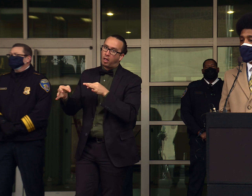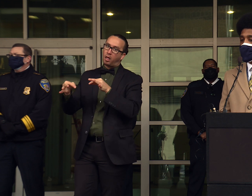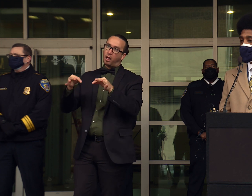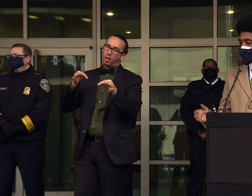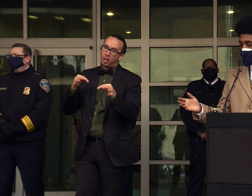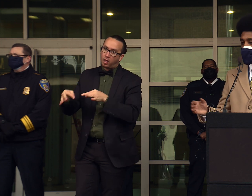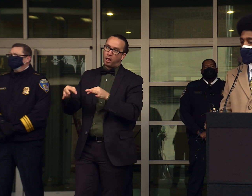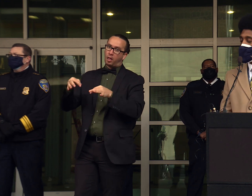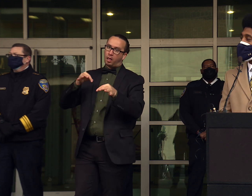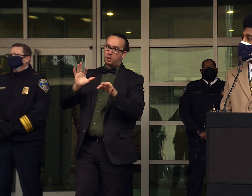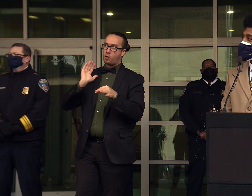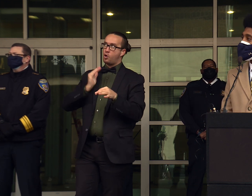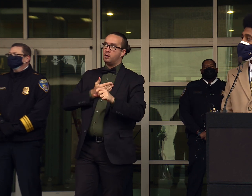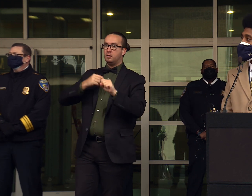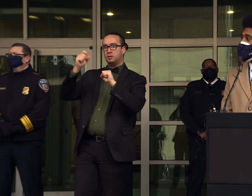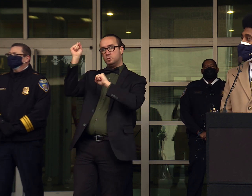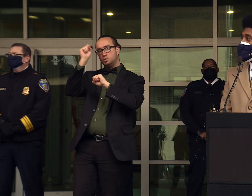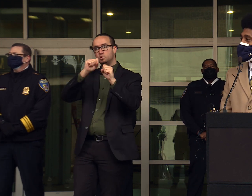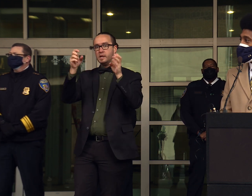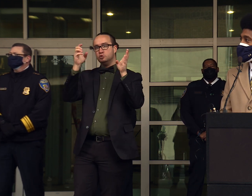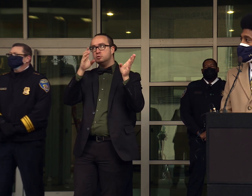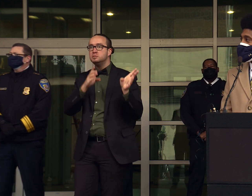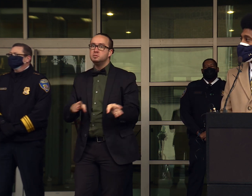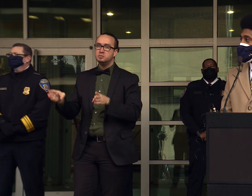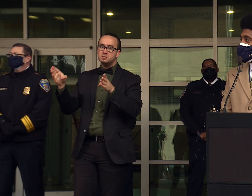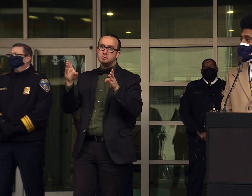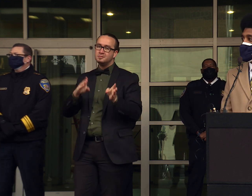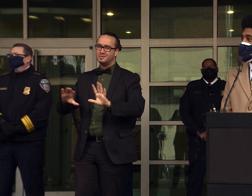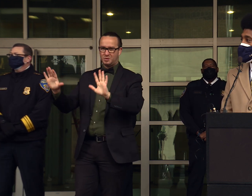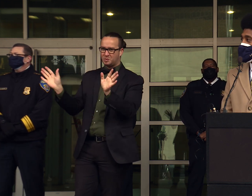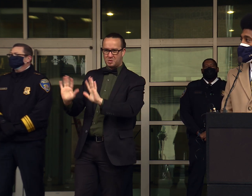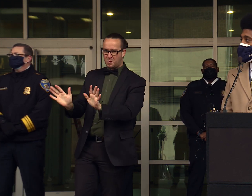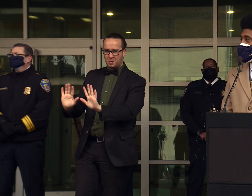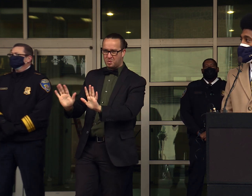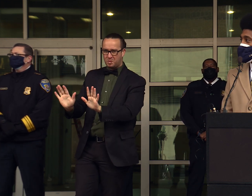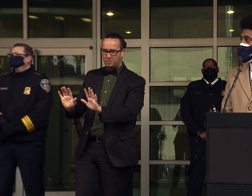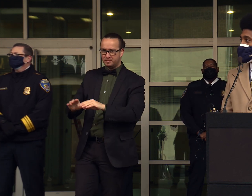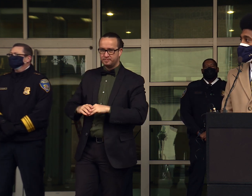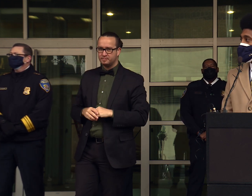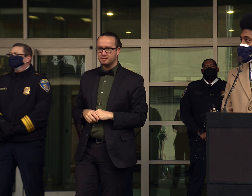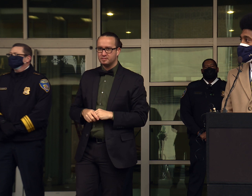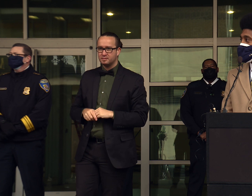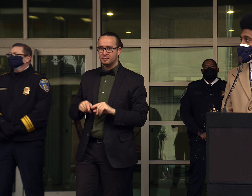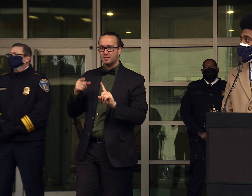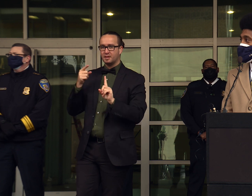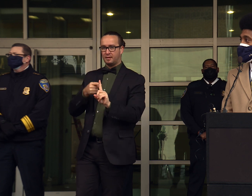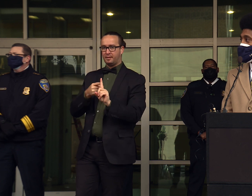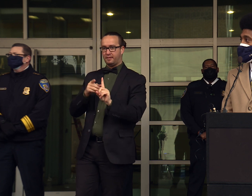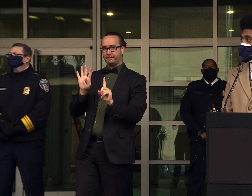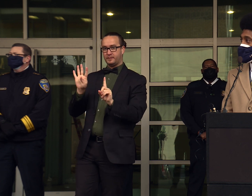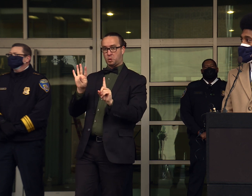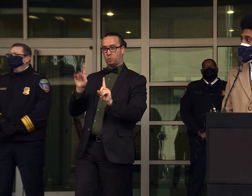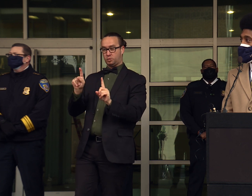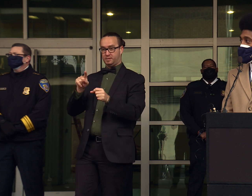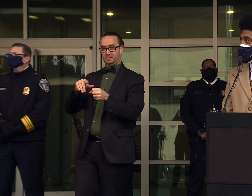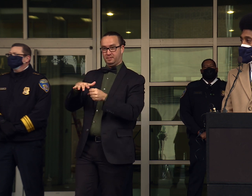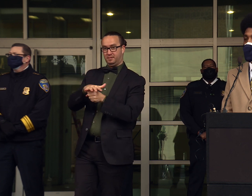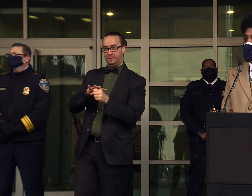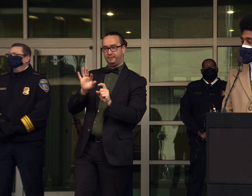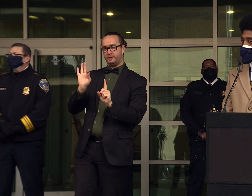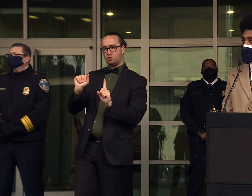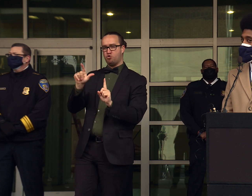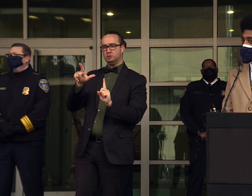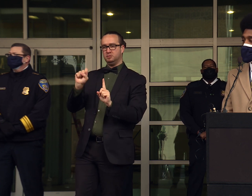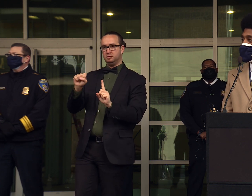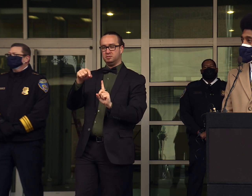but you work very close to there. 41st and Fall should have never been an area that the police department was saying is one of the most violent.